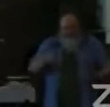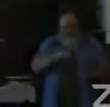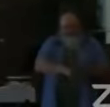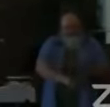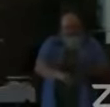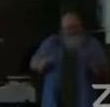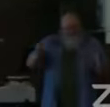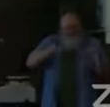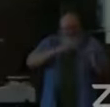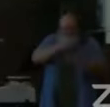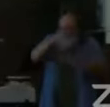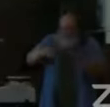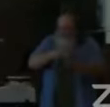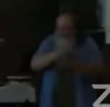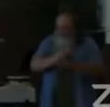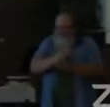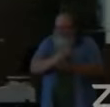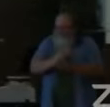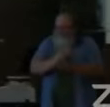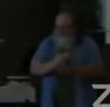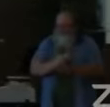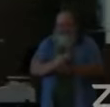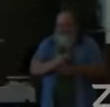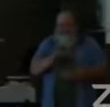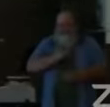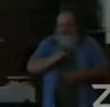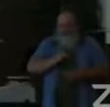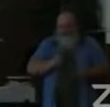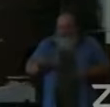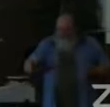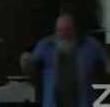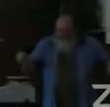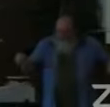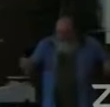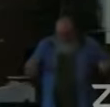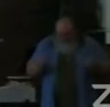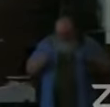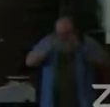trouble, but take heart, I've overcome the world."